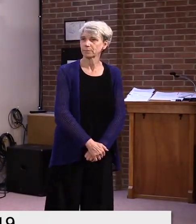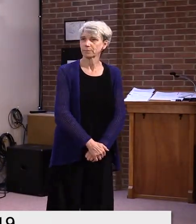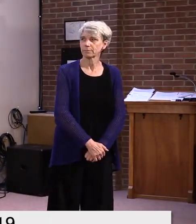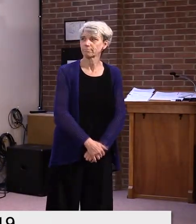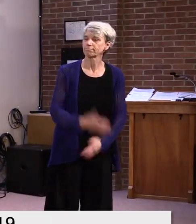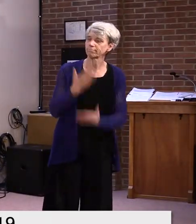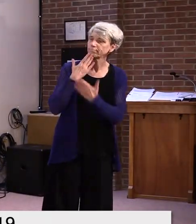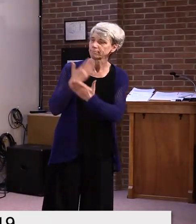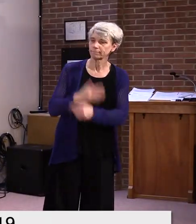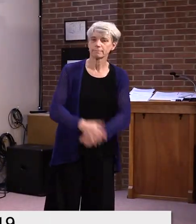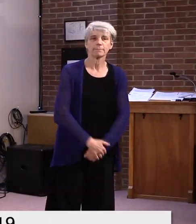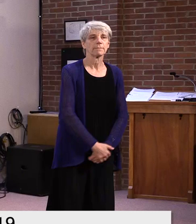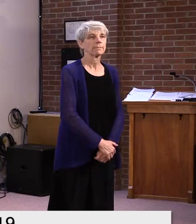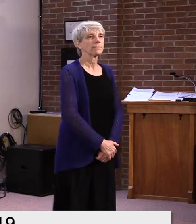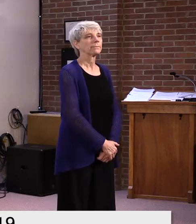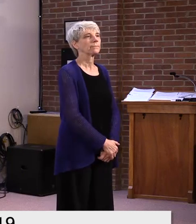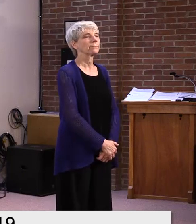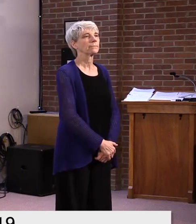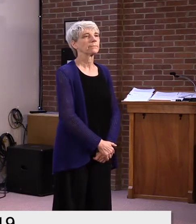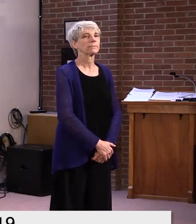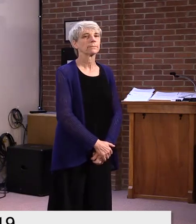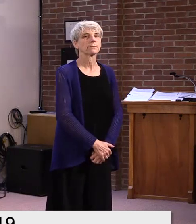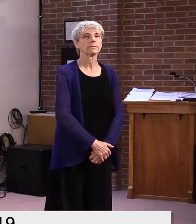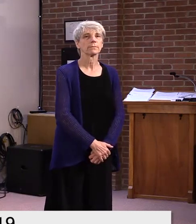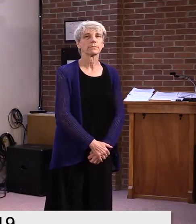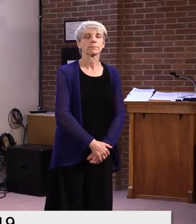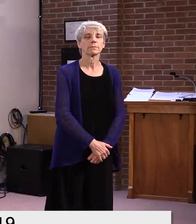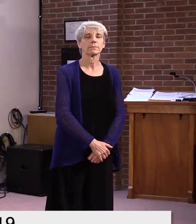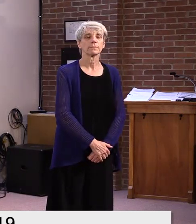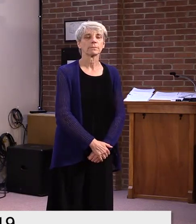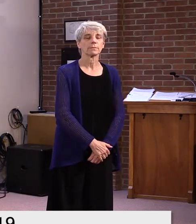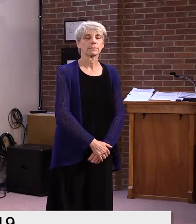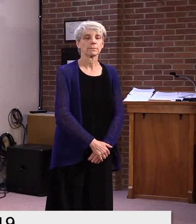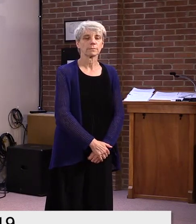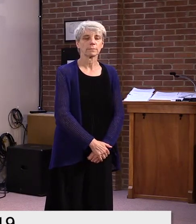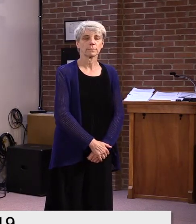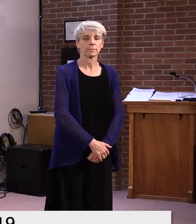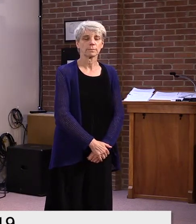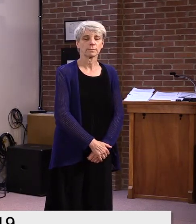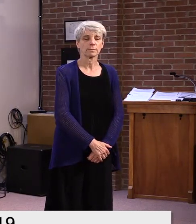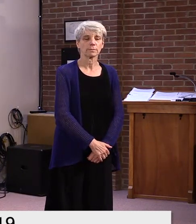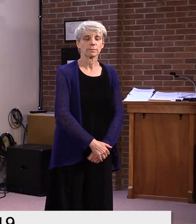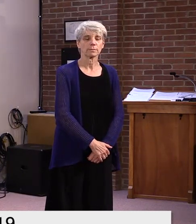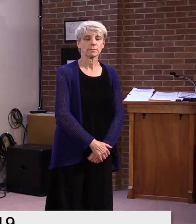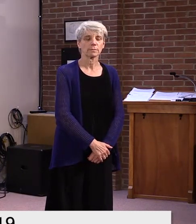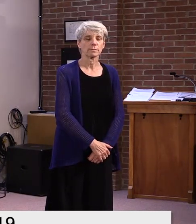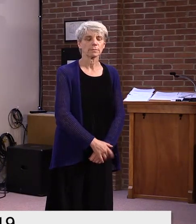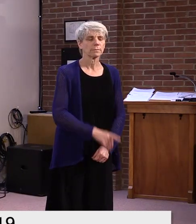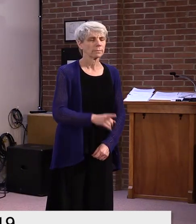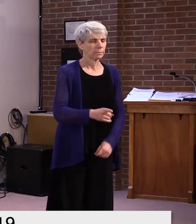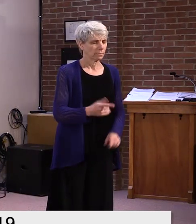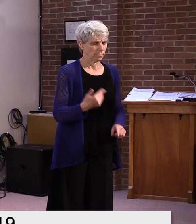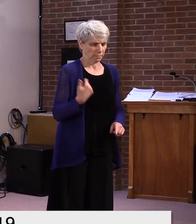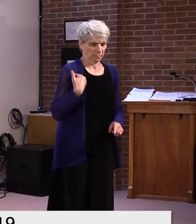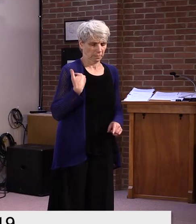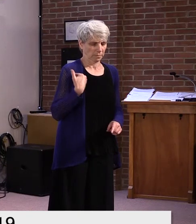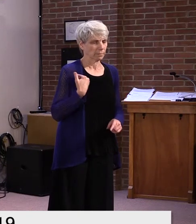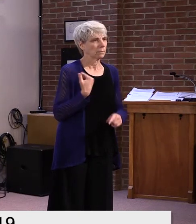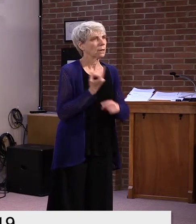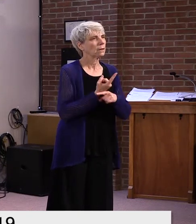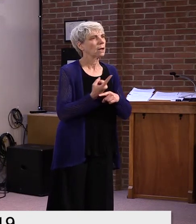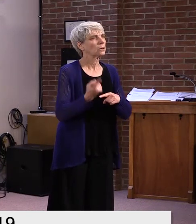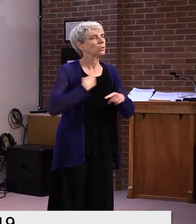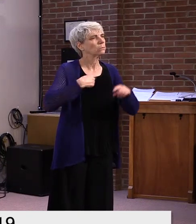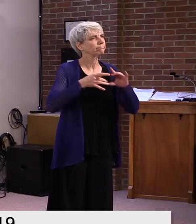Thank you, Dr. Levine. I just wanted to sort of pick up on a theme that we started last